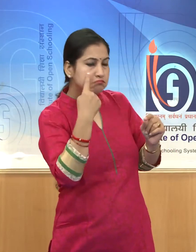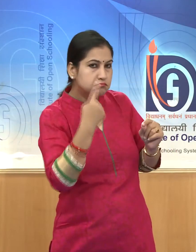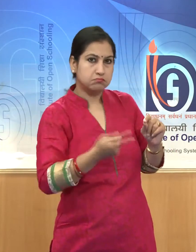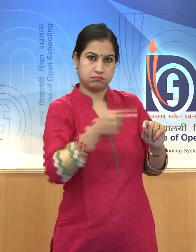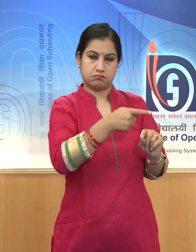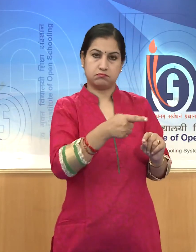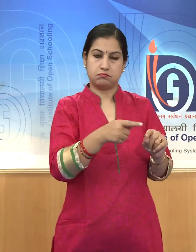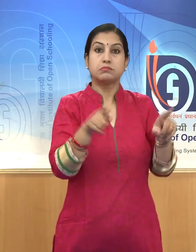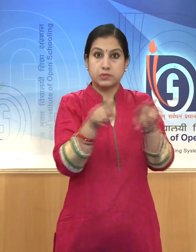On the other hand,